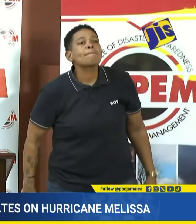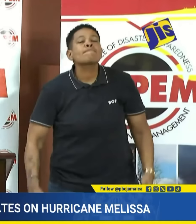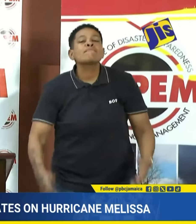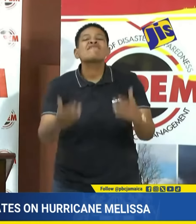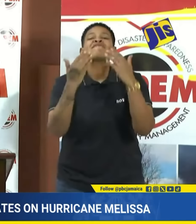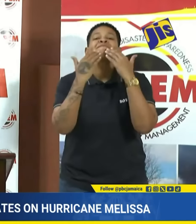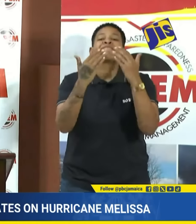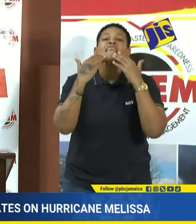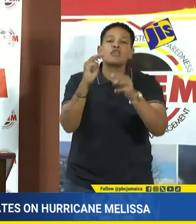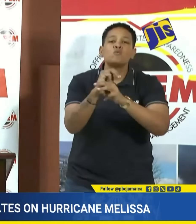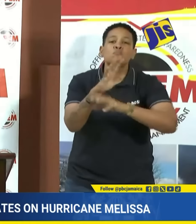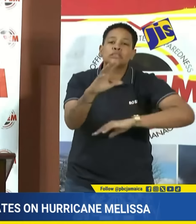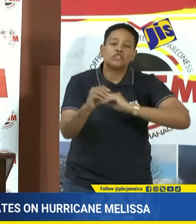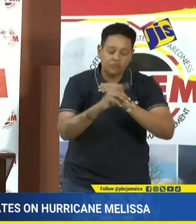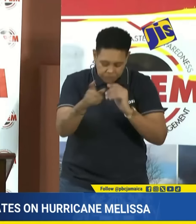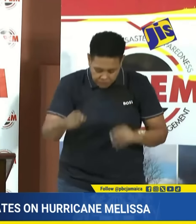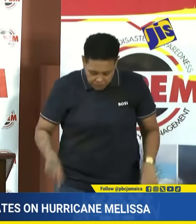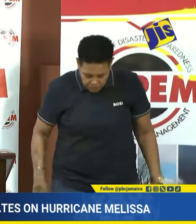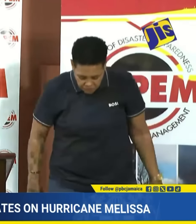Thank you, Minister,